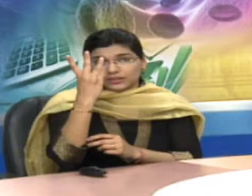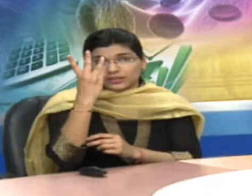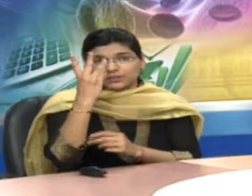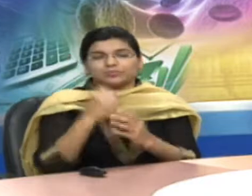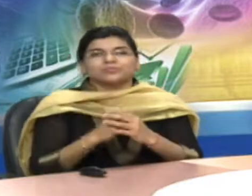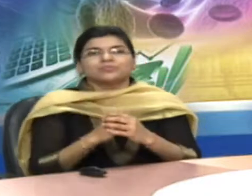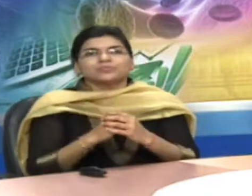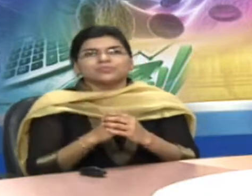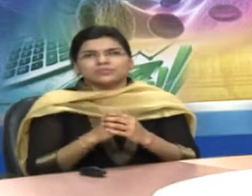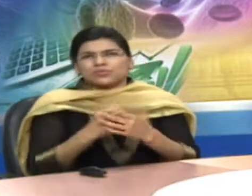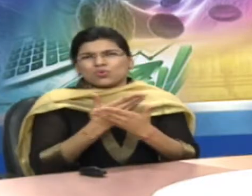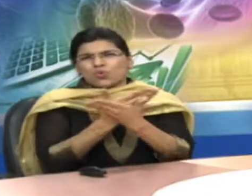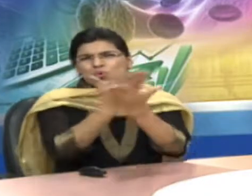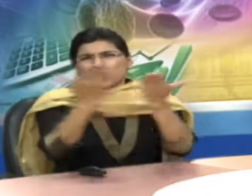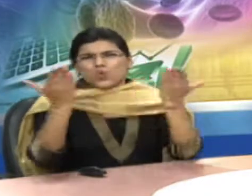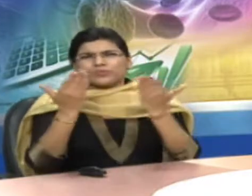Third word is